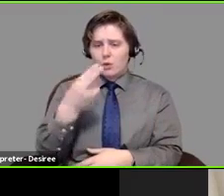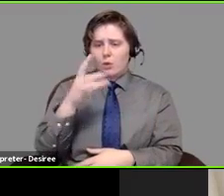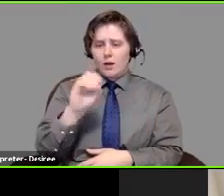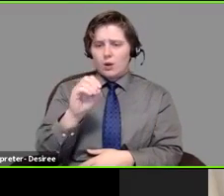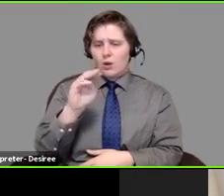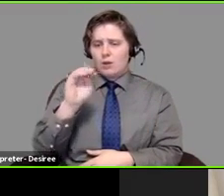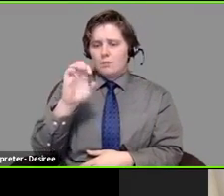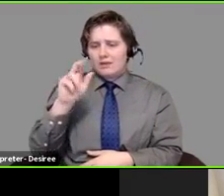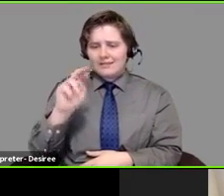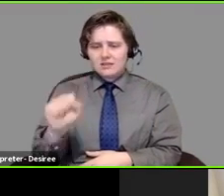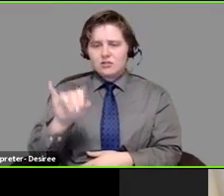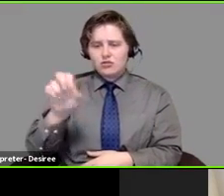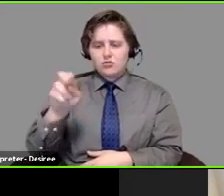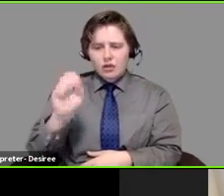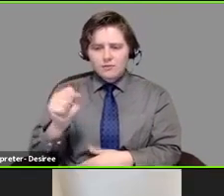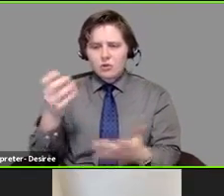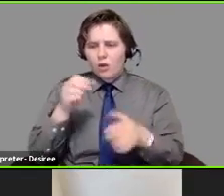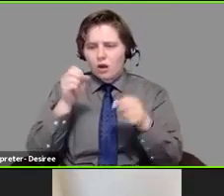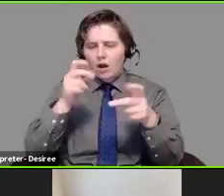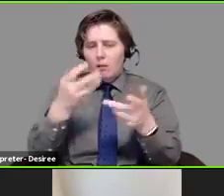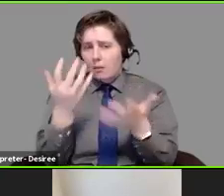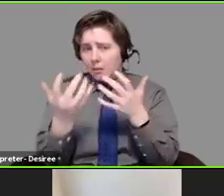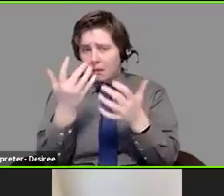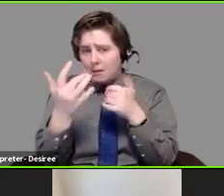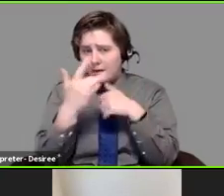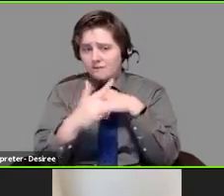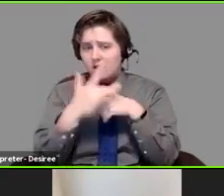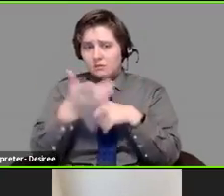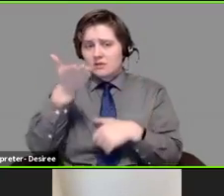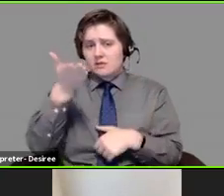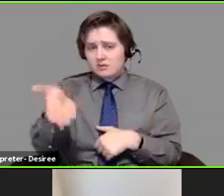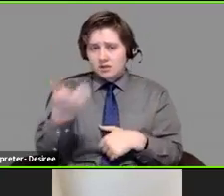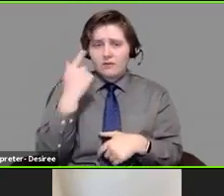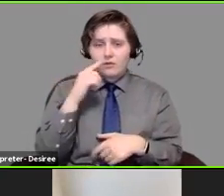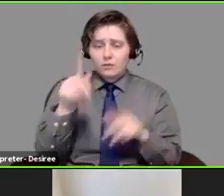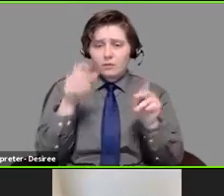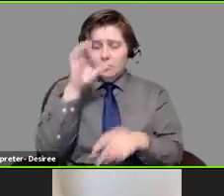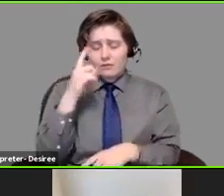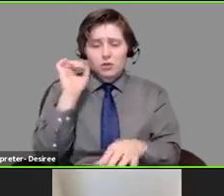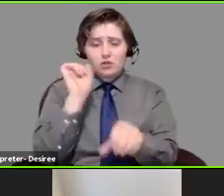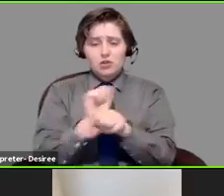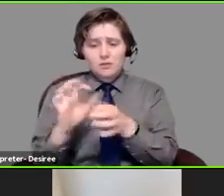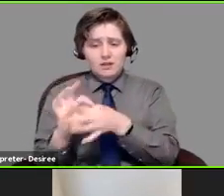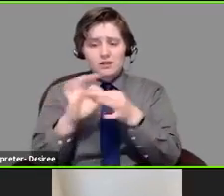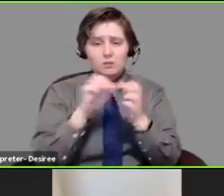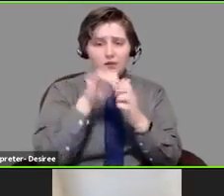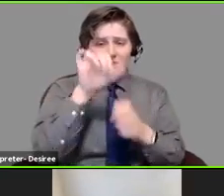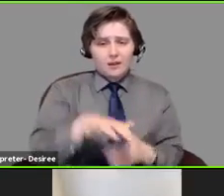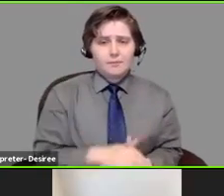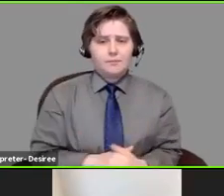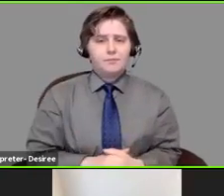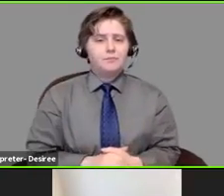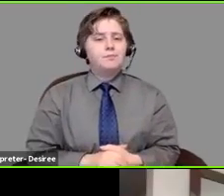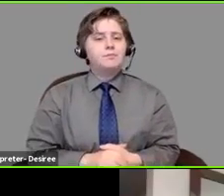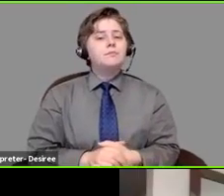Means Jobs and what opportunities might be available to job seekers in connection with Ohio Means Jobs.